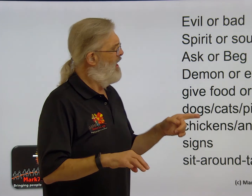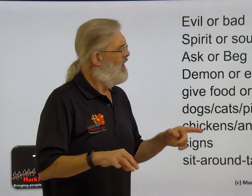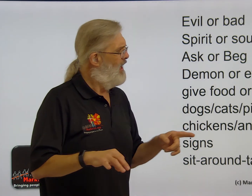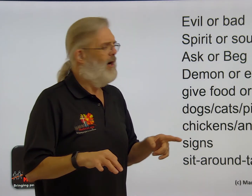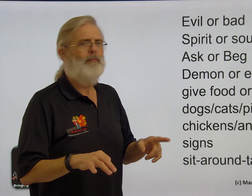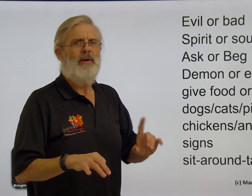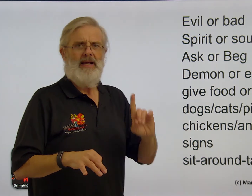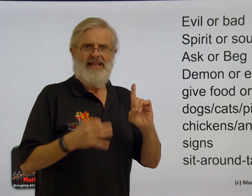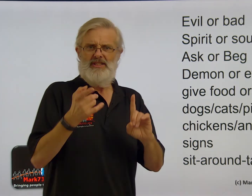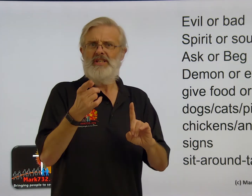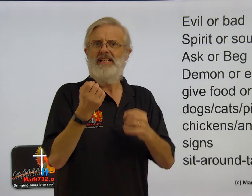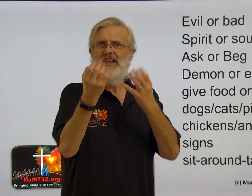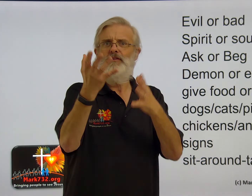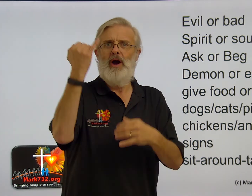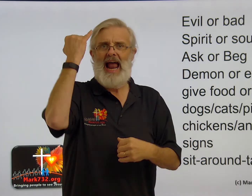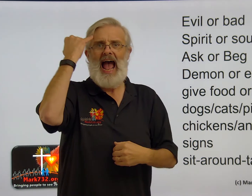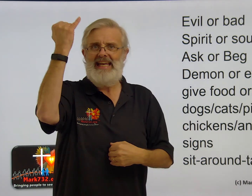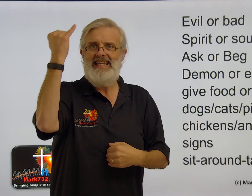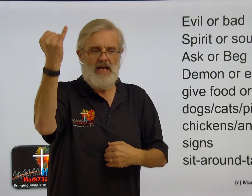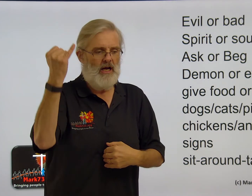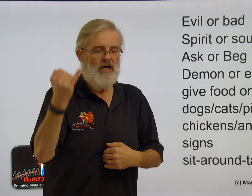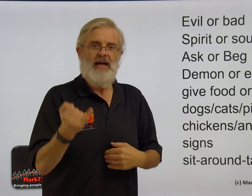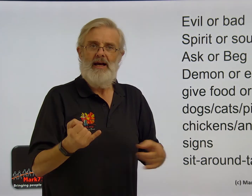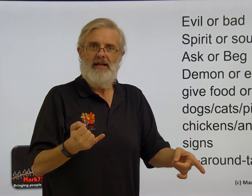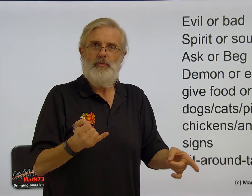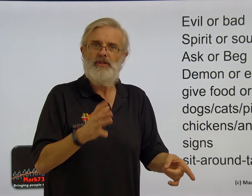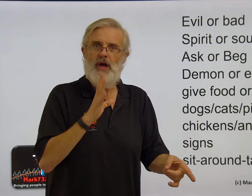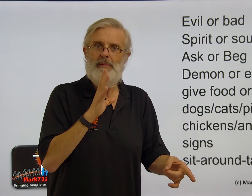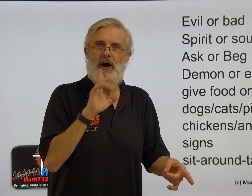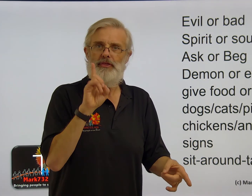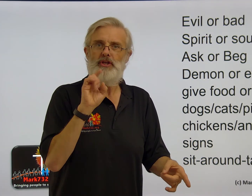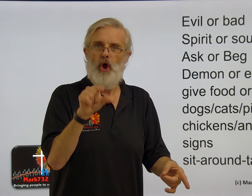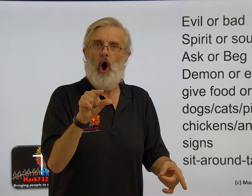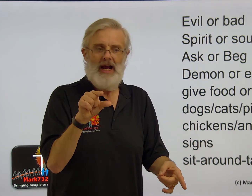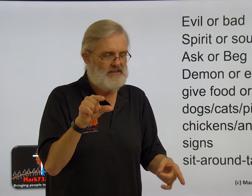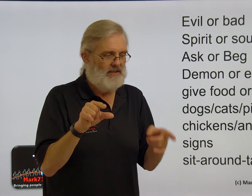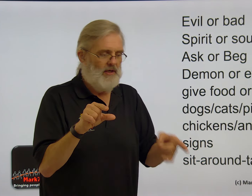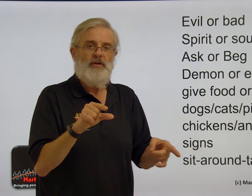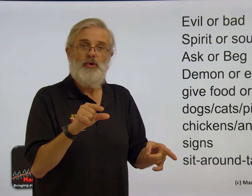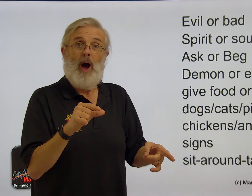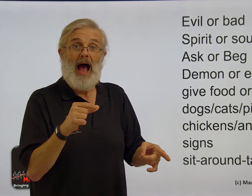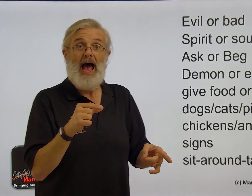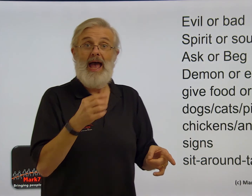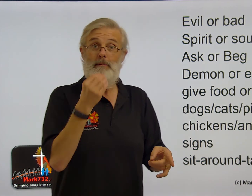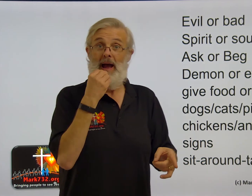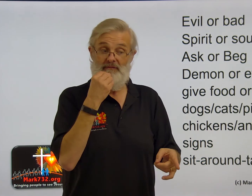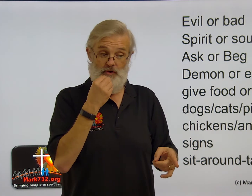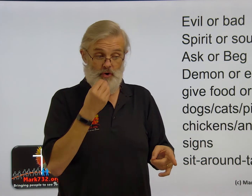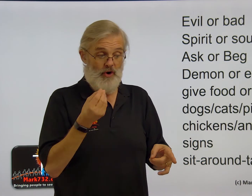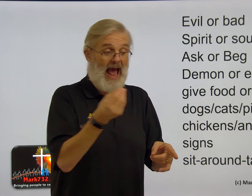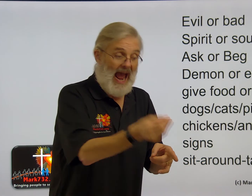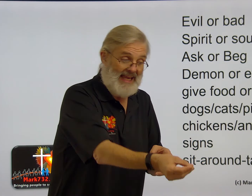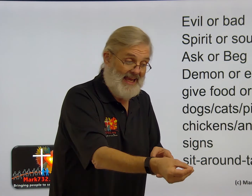just to give you an idea we'll talk about the dogs do I my food I give